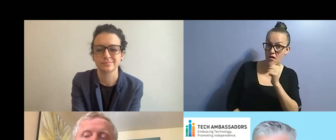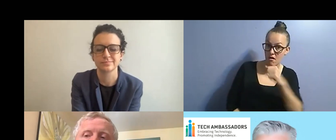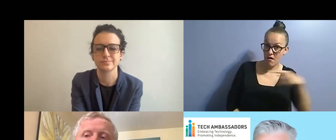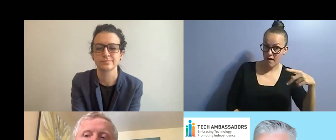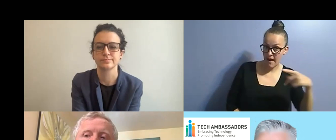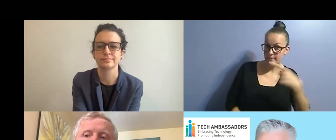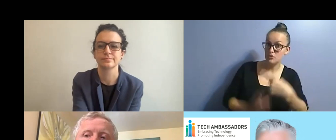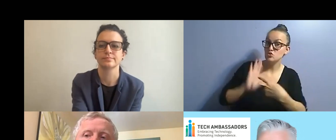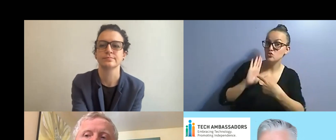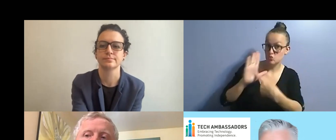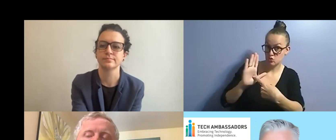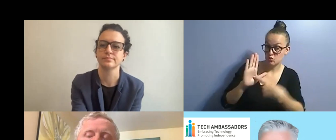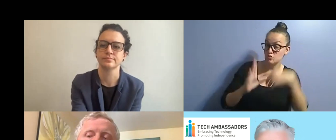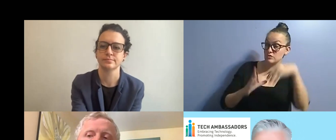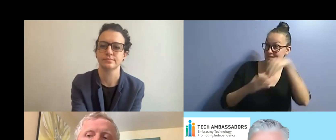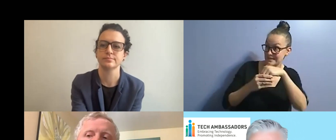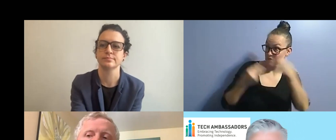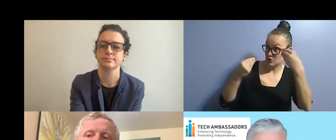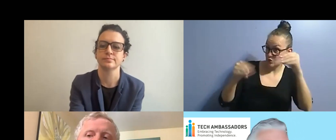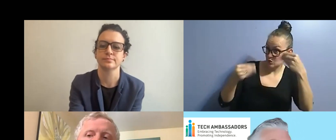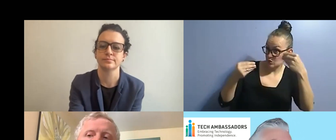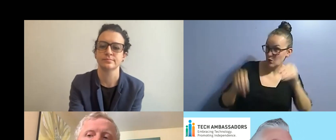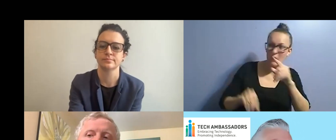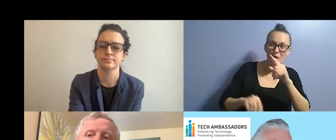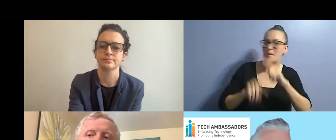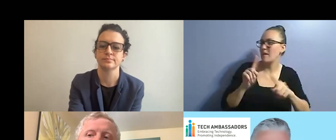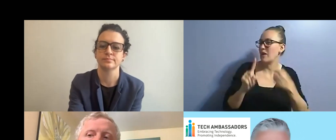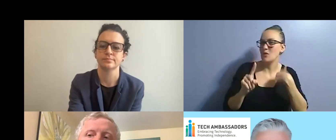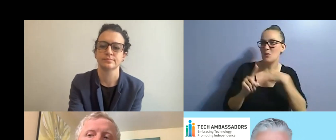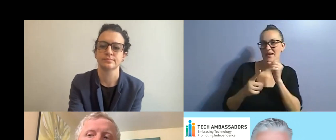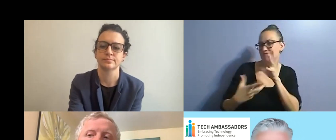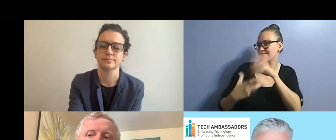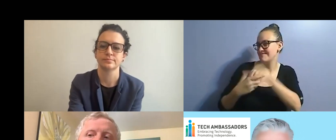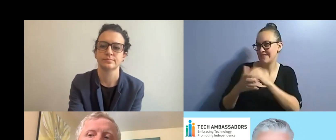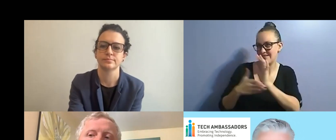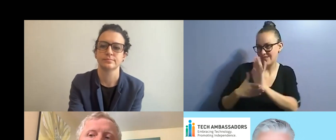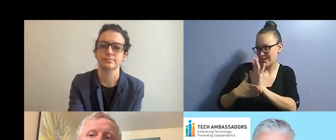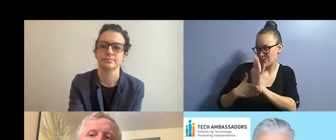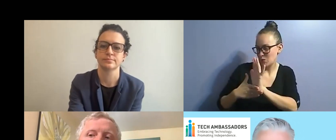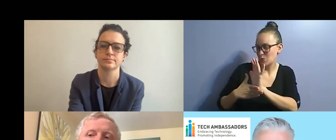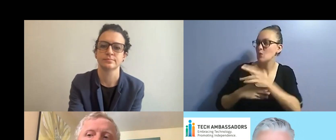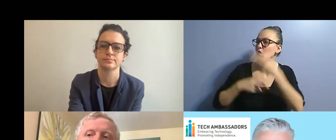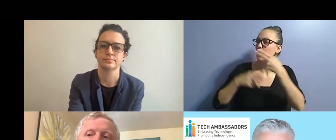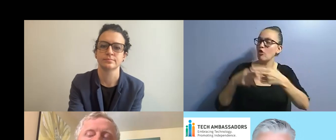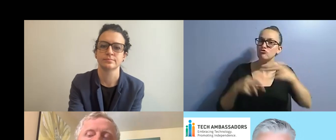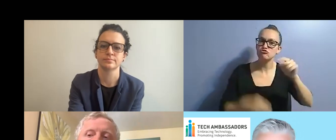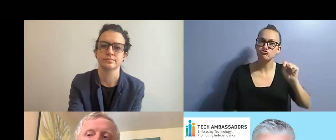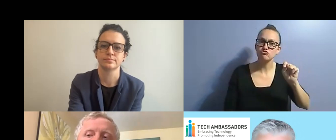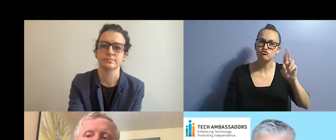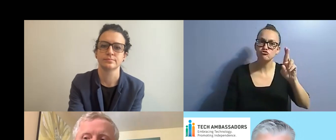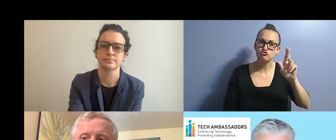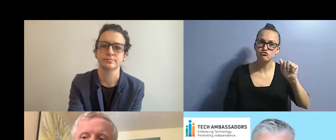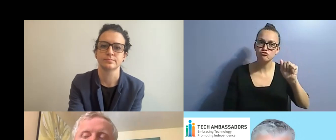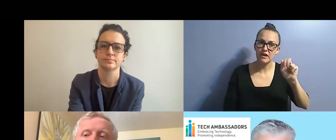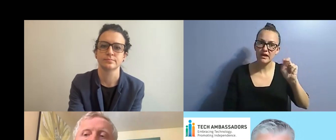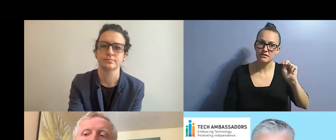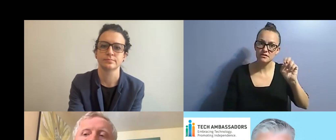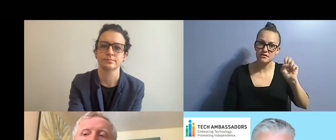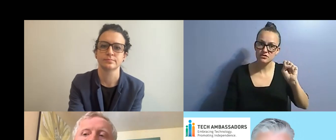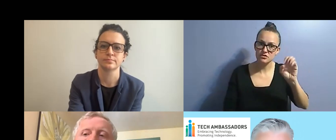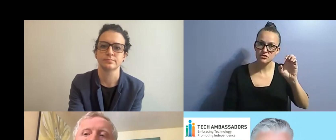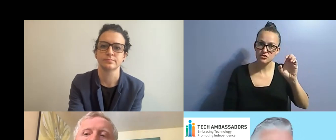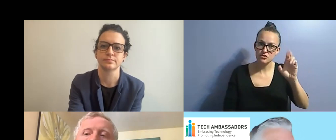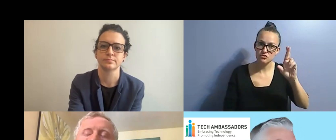demoed in the store that didn't quite make our video. It was called the Transcribe app, and I thought it was really cool too. You want to